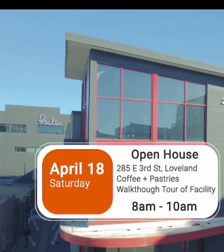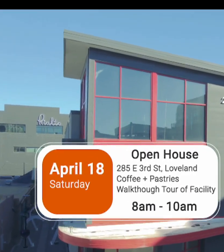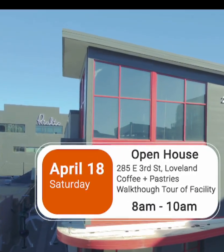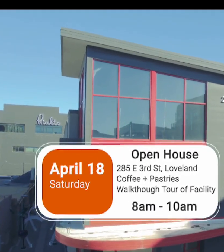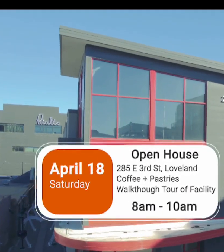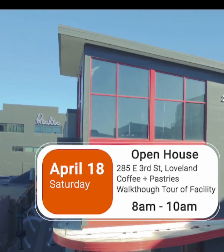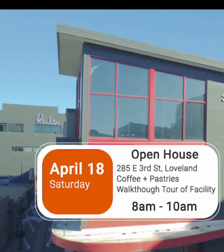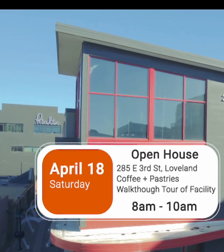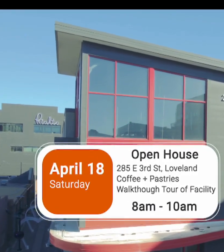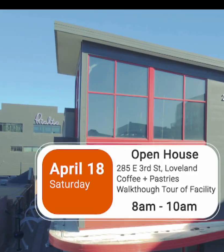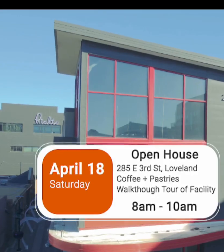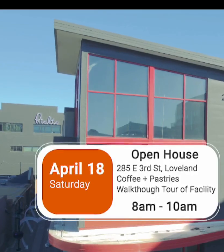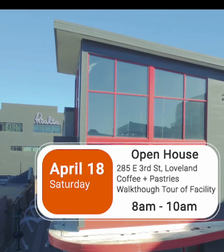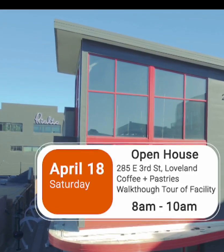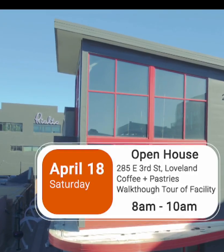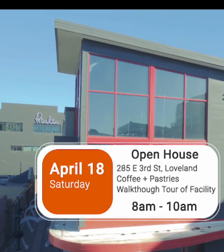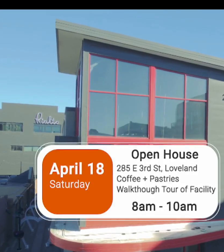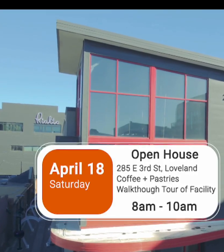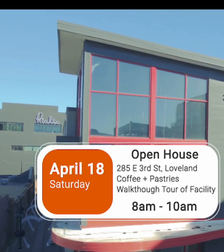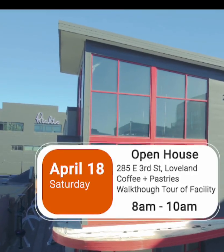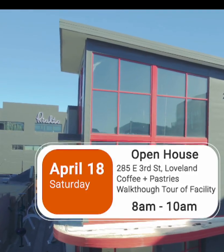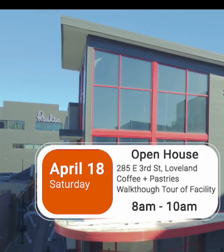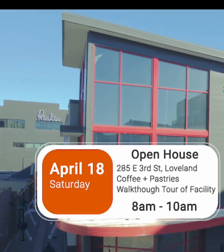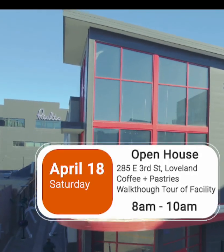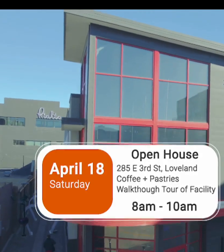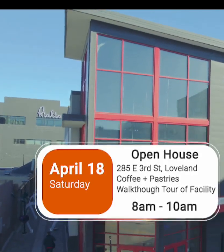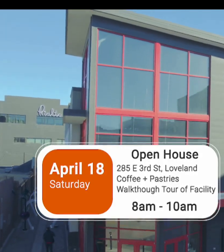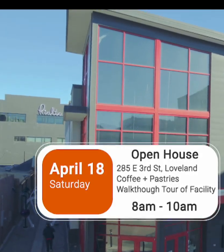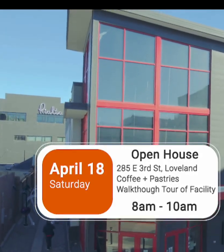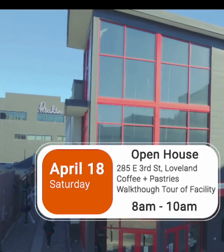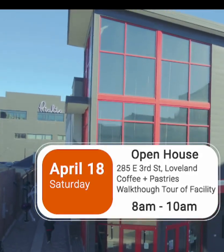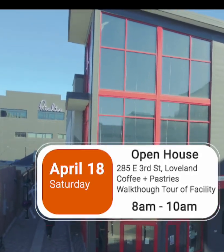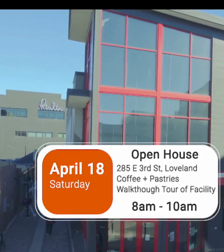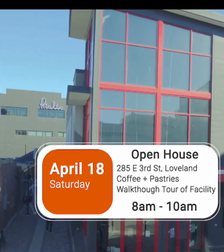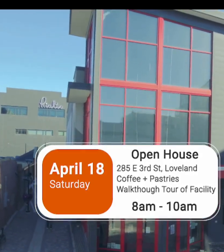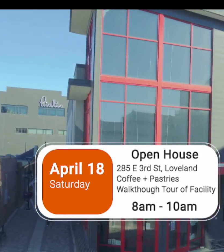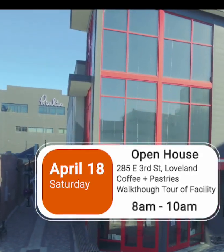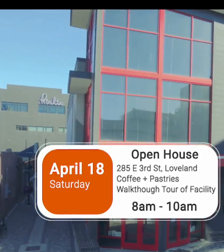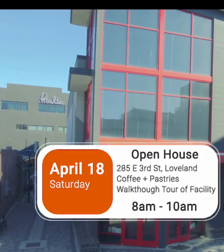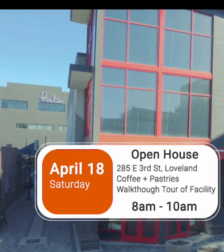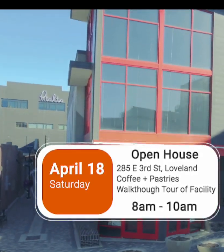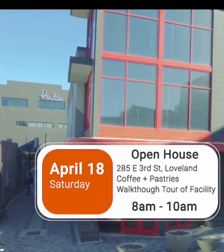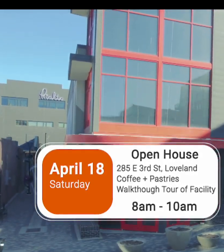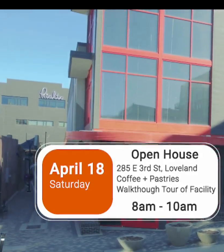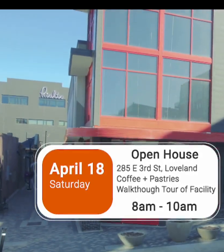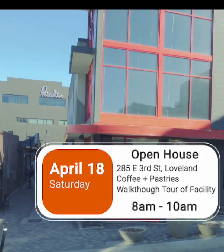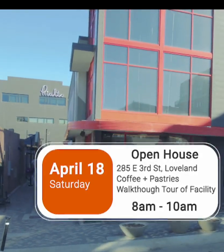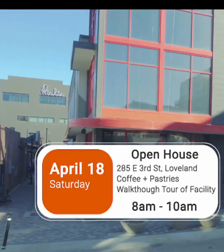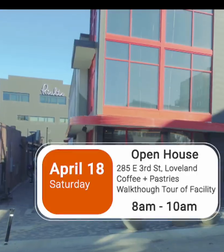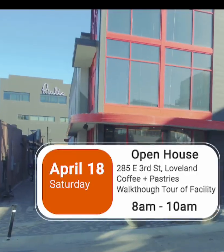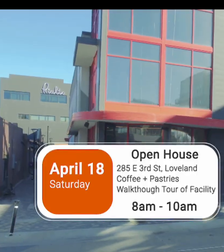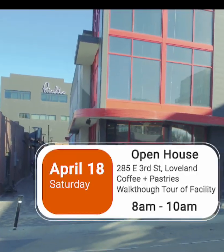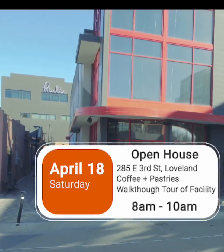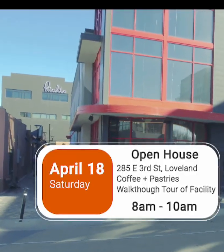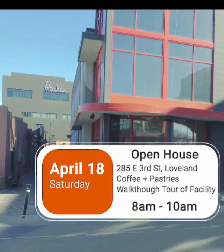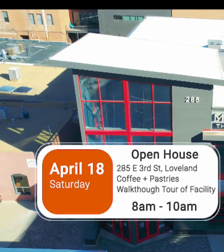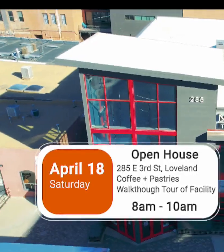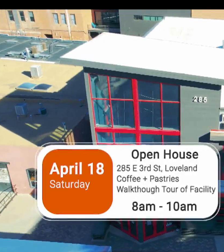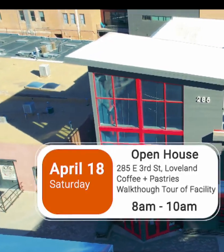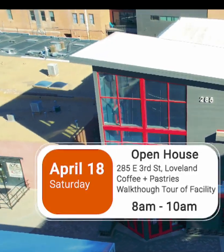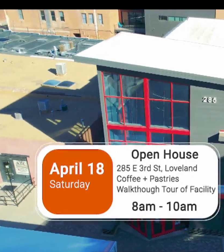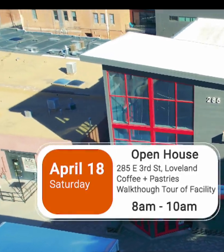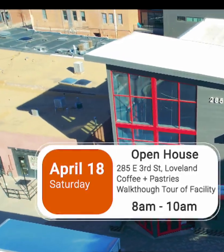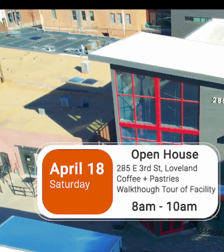for Saturday, April 18th. We're hosting an open house at the theater from 8 a.m. to 10 a.m. We'll have